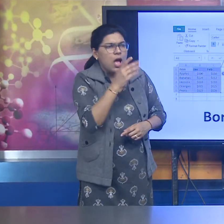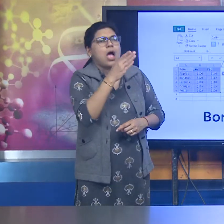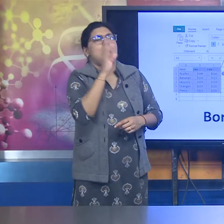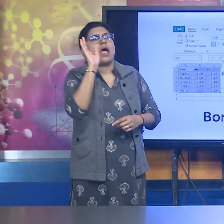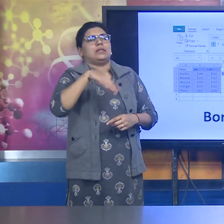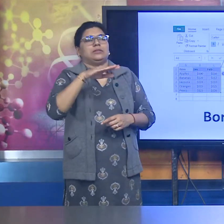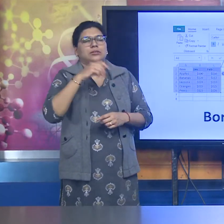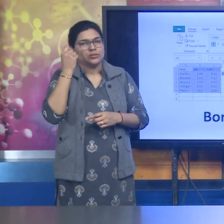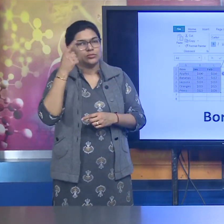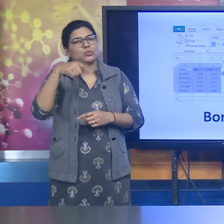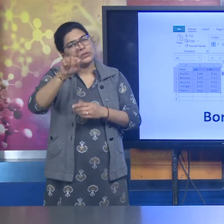need.